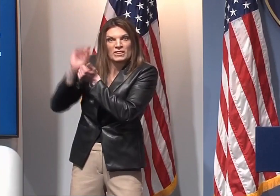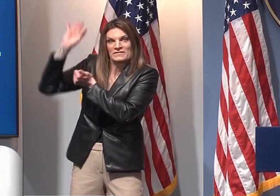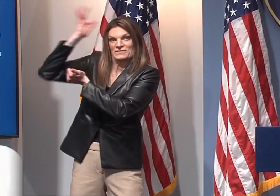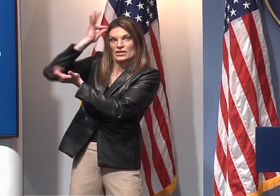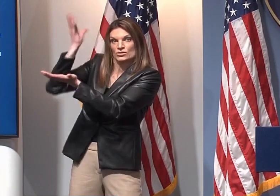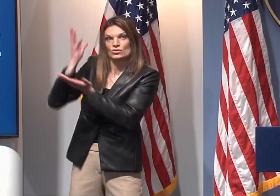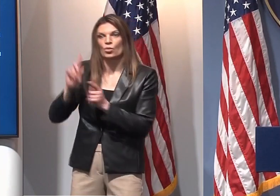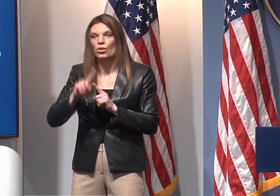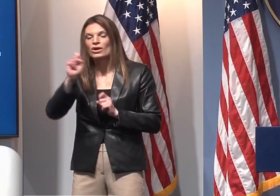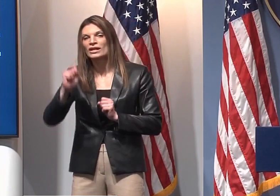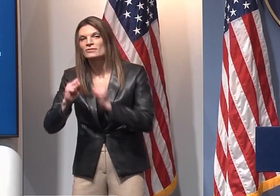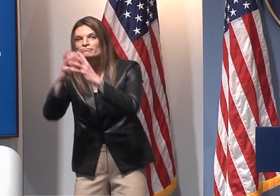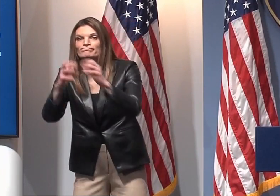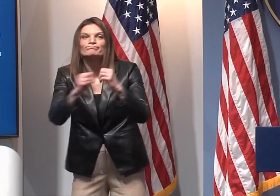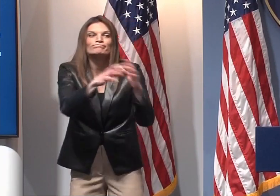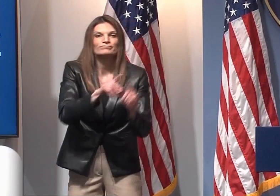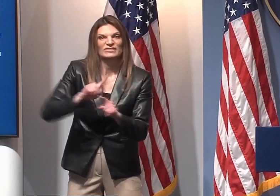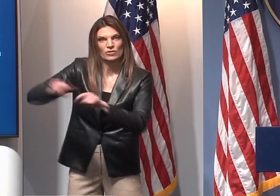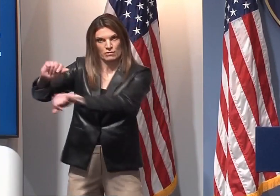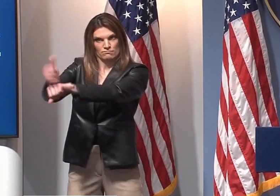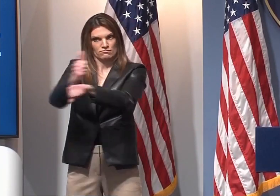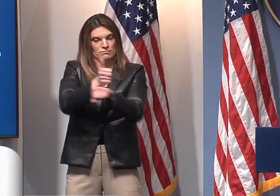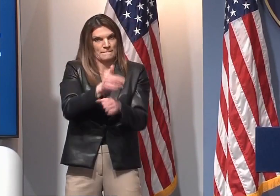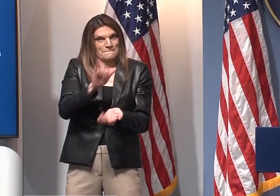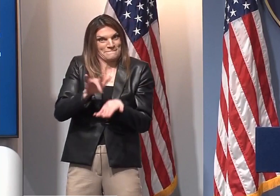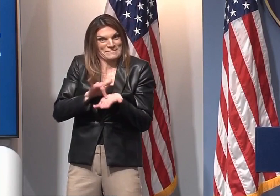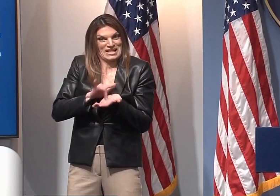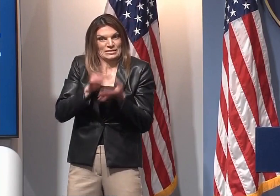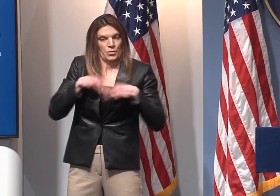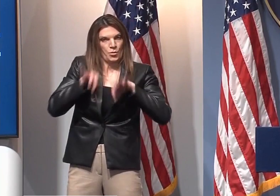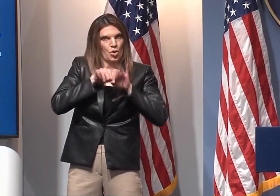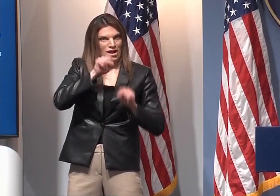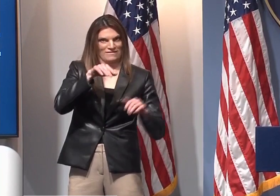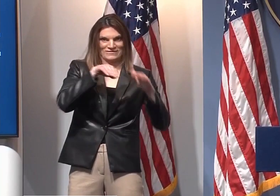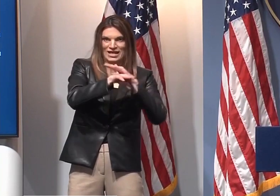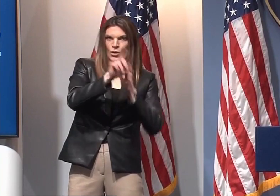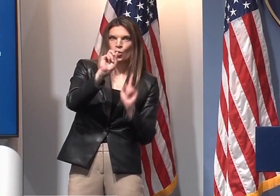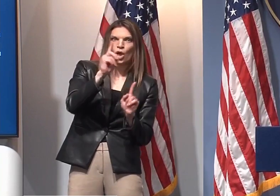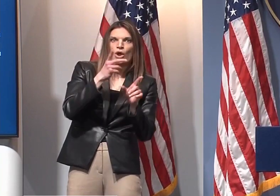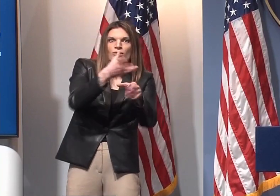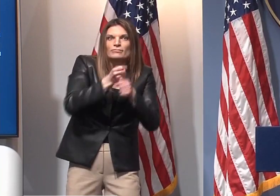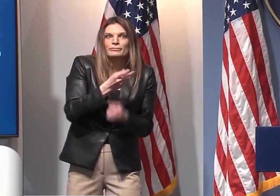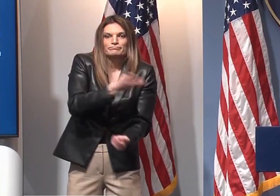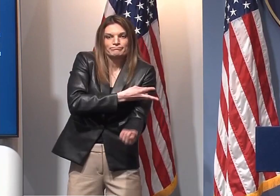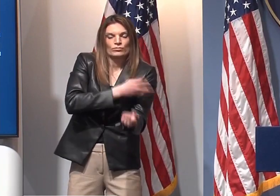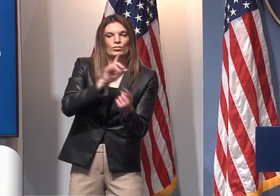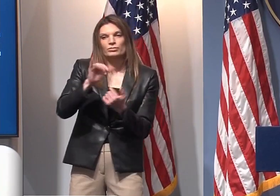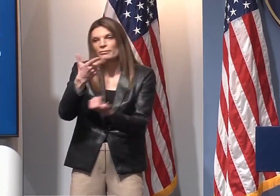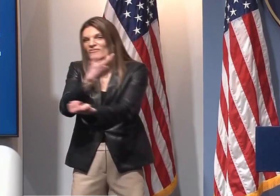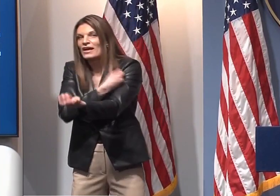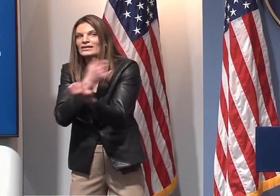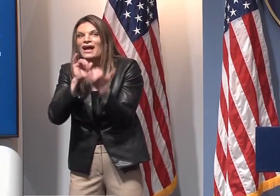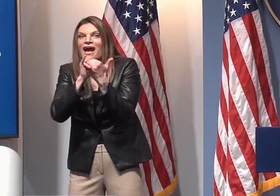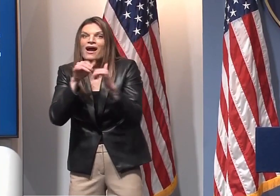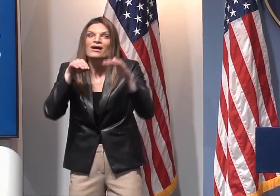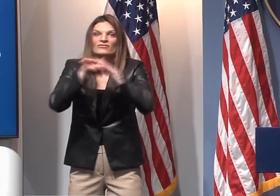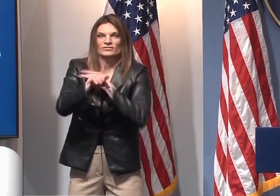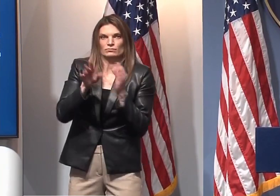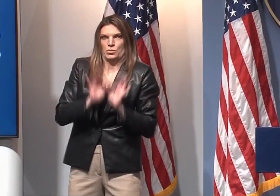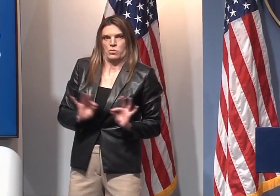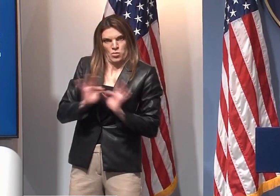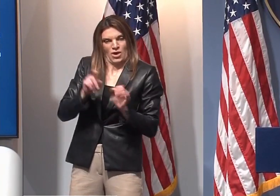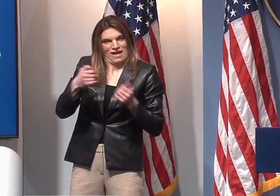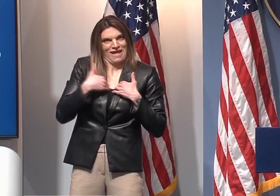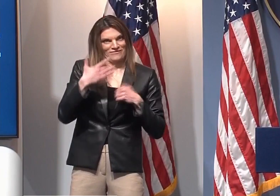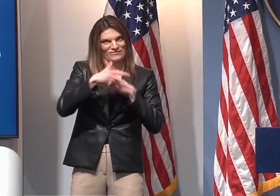make sure everyone who is eligible for these medications in Michigan can get them. So if you test positive for